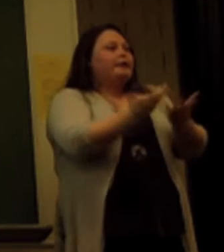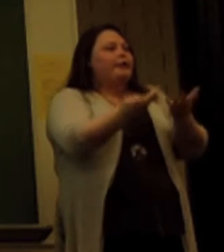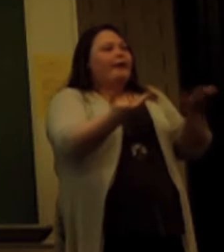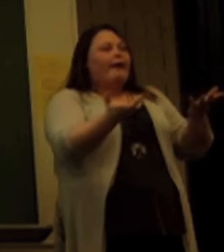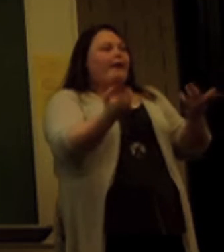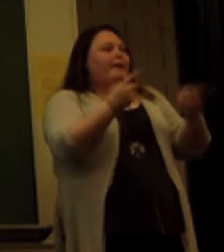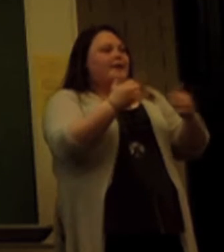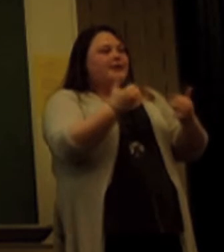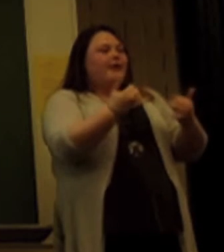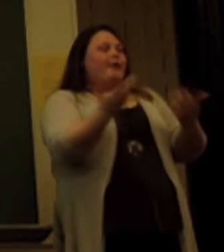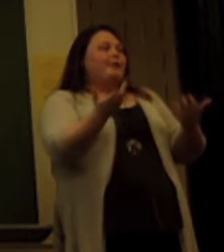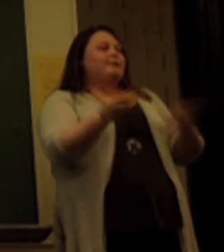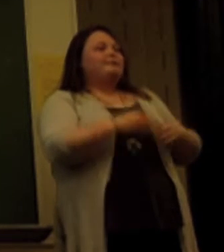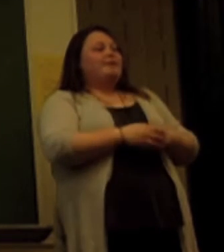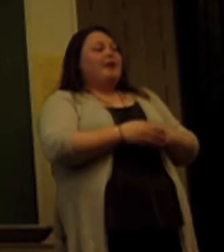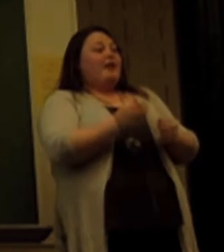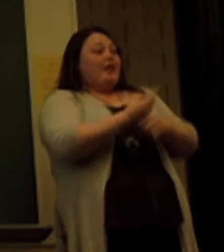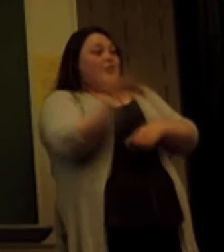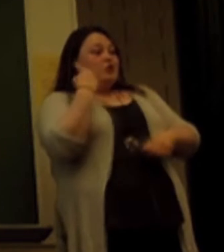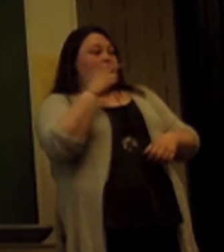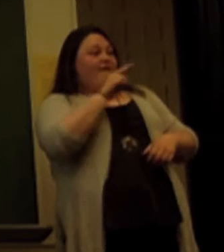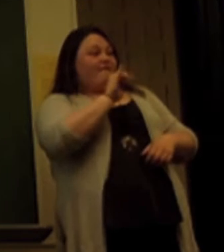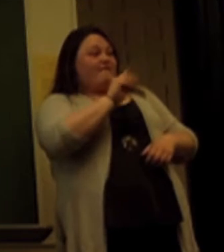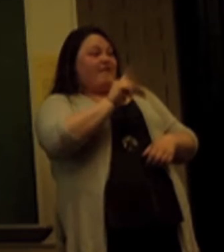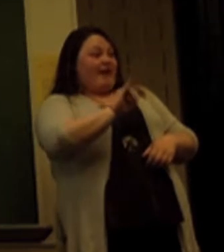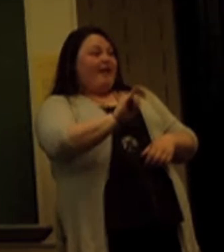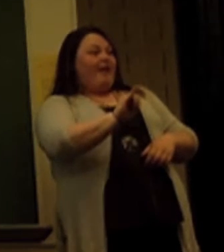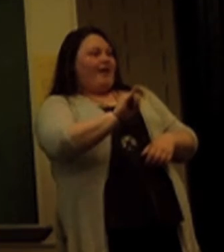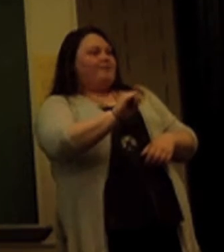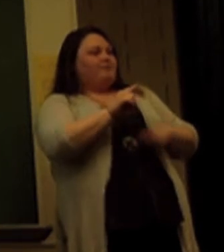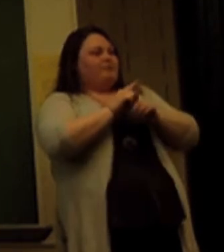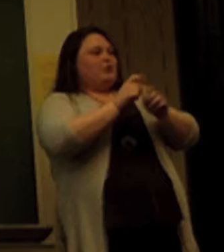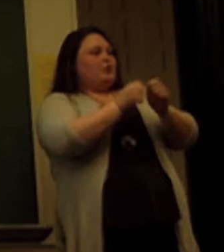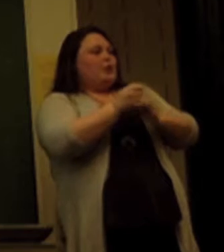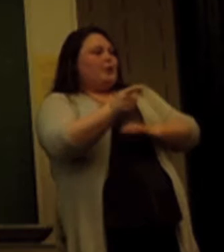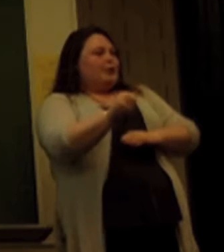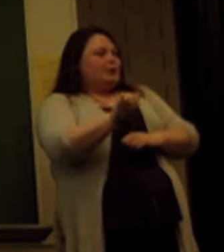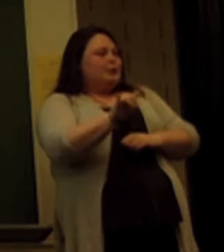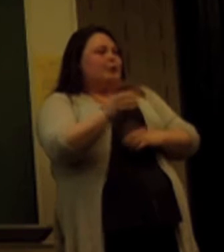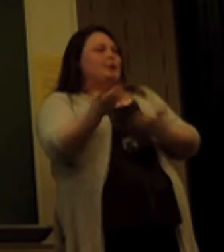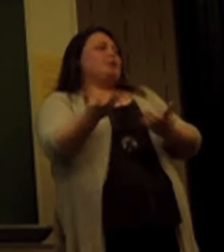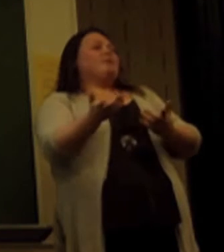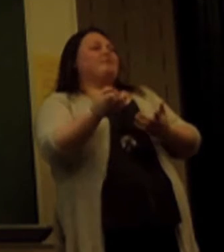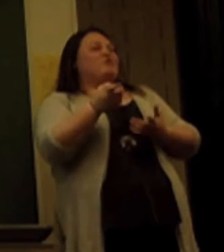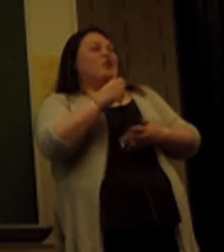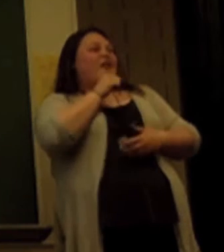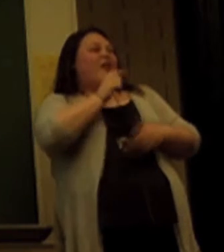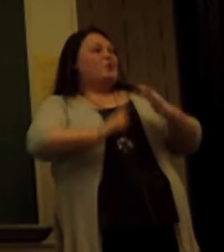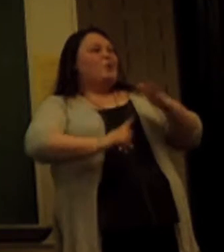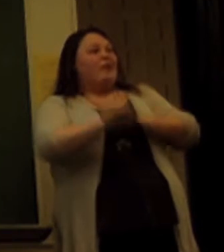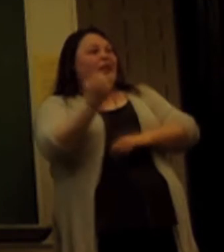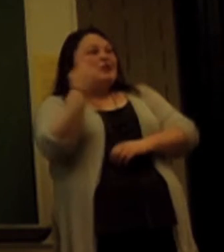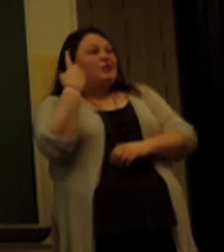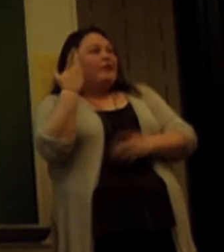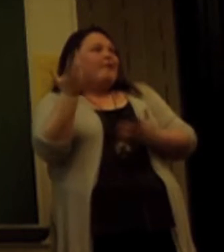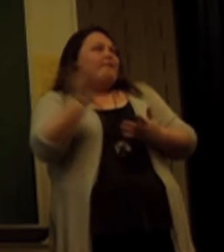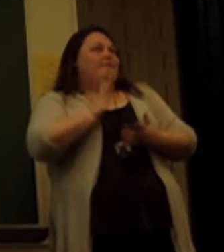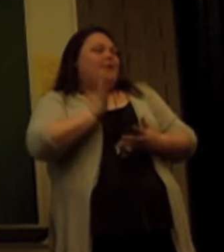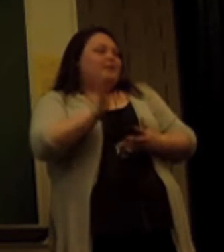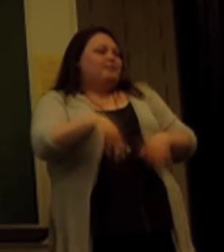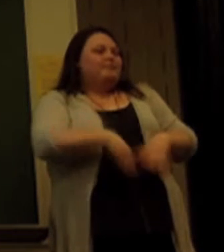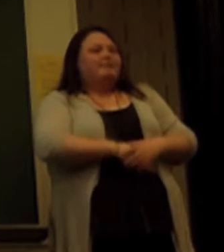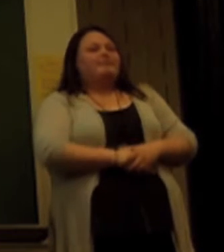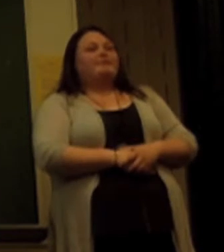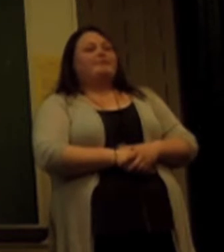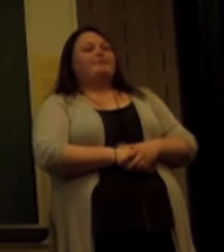because last year Vicki was her student and never invited her, so Barbara didn't know she was allowed to come to this. So first advice, invite your mentors, let them know